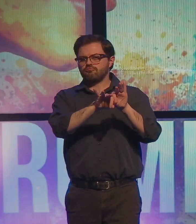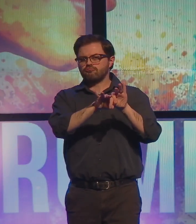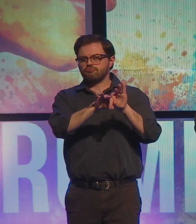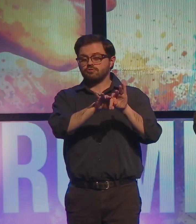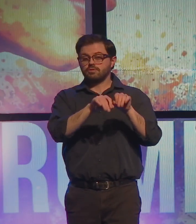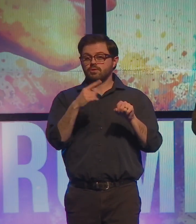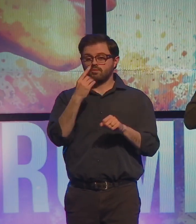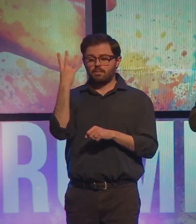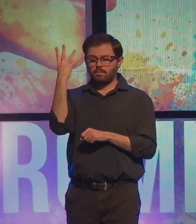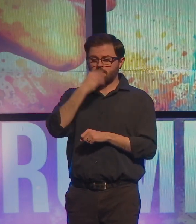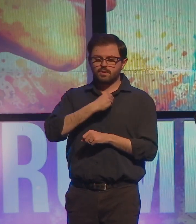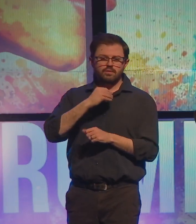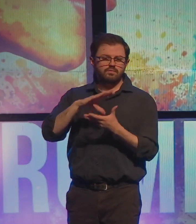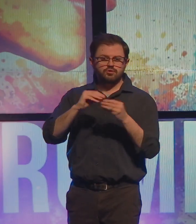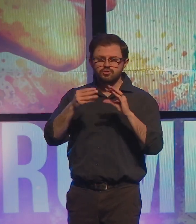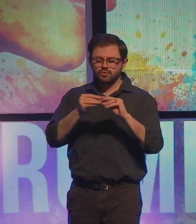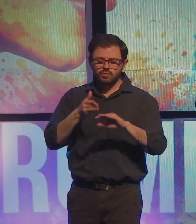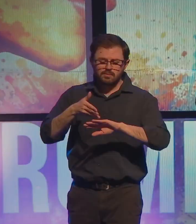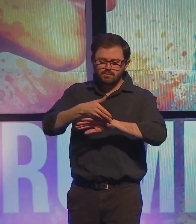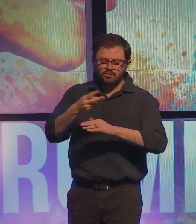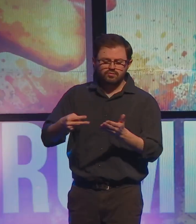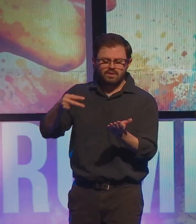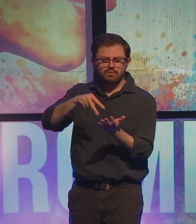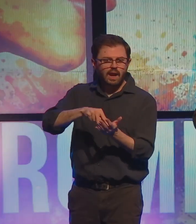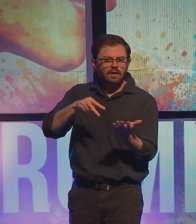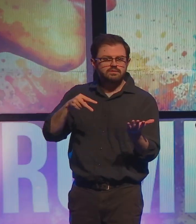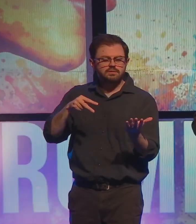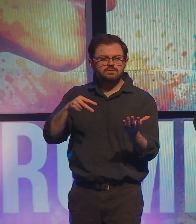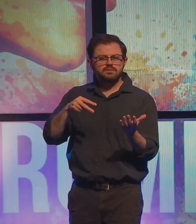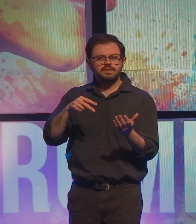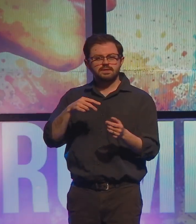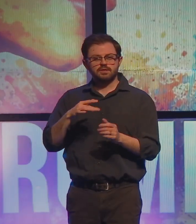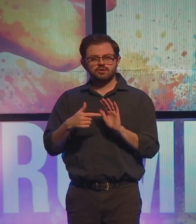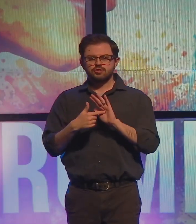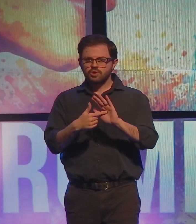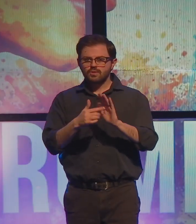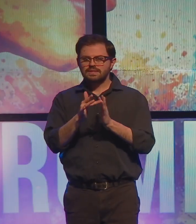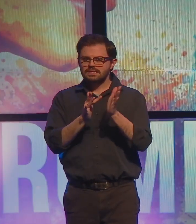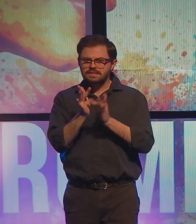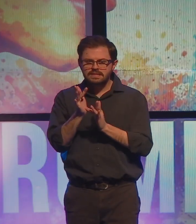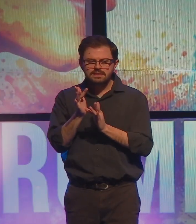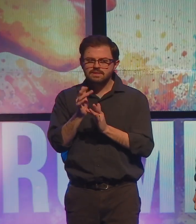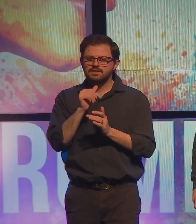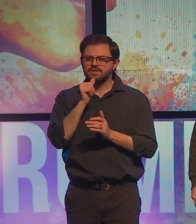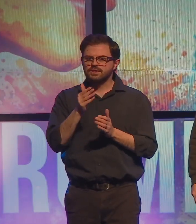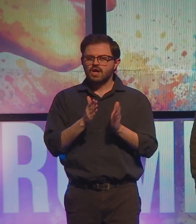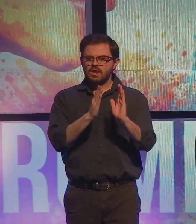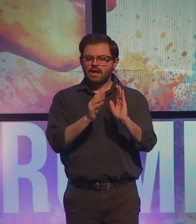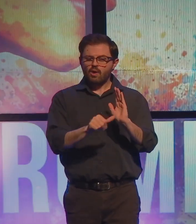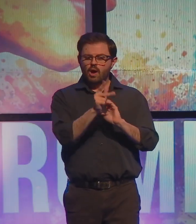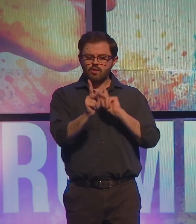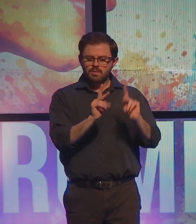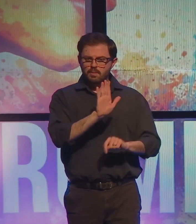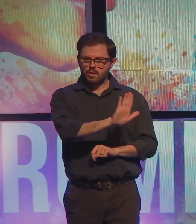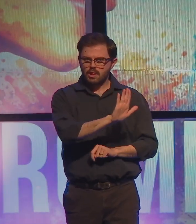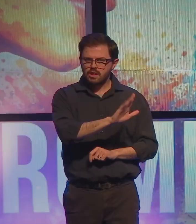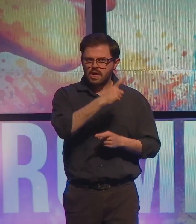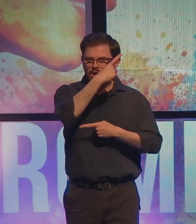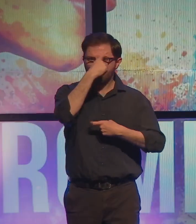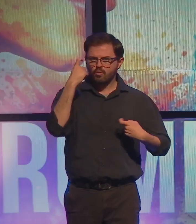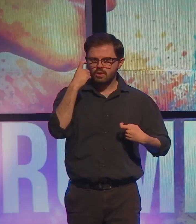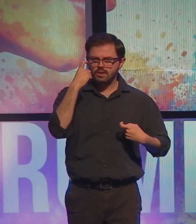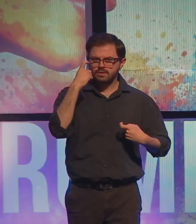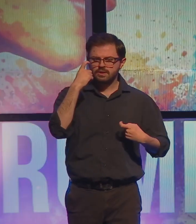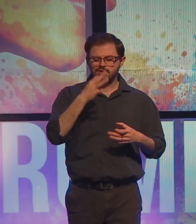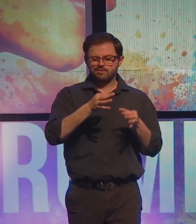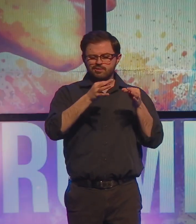from post-resurrection with Jesus is that he doesn't allow the wounds of others to determine the value of